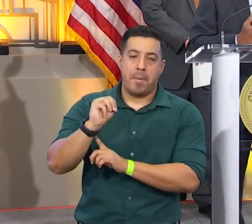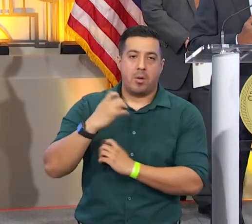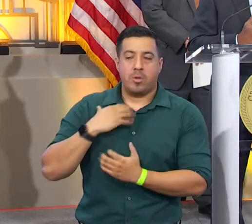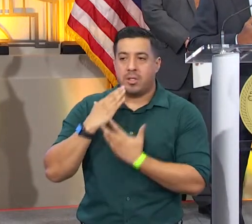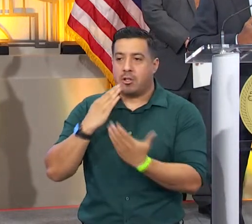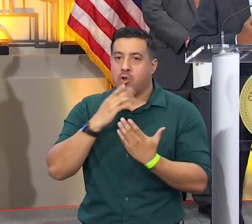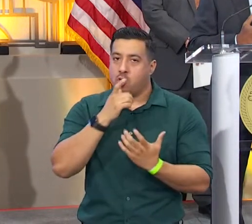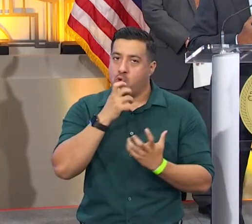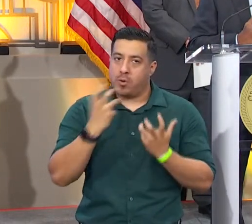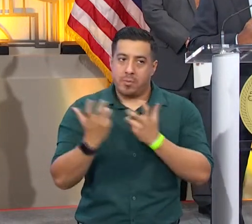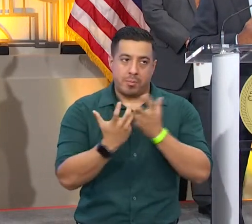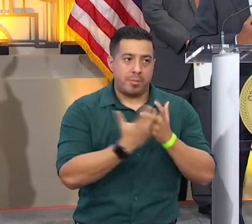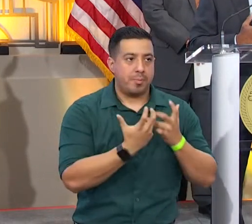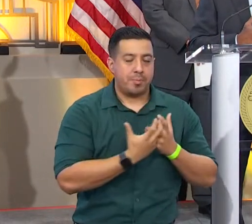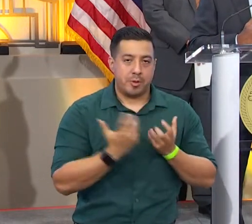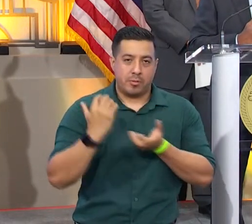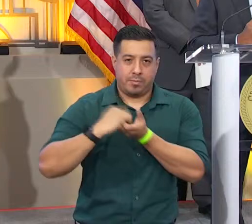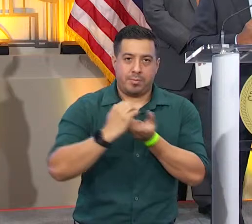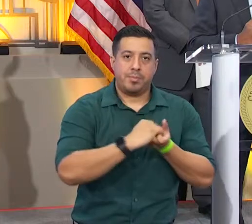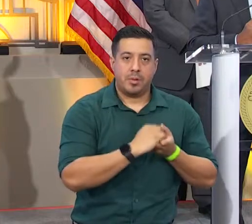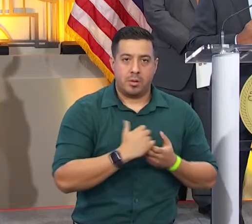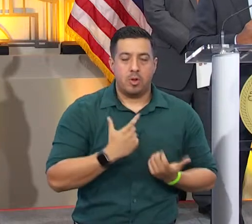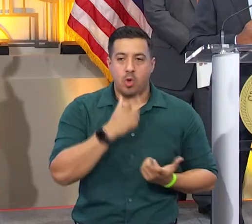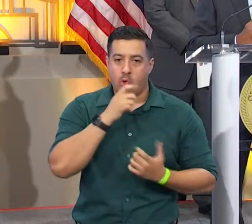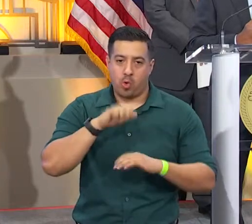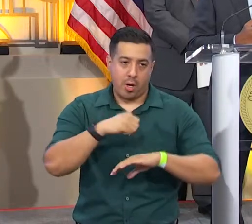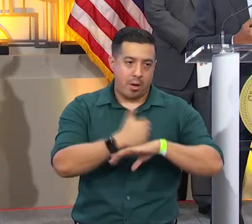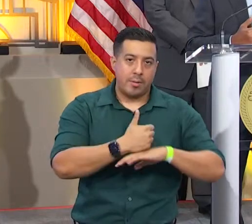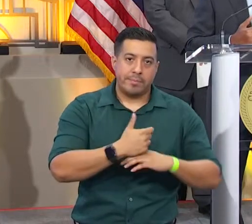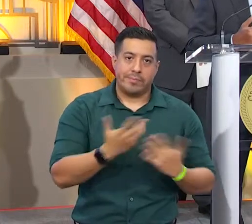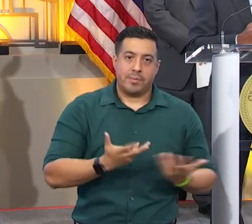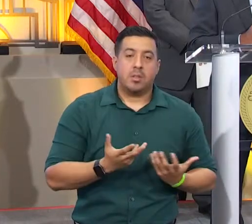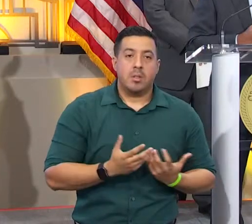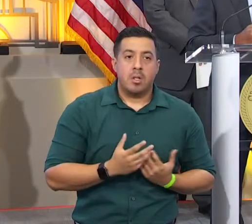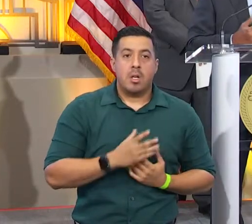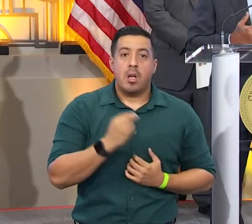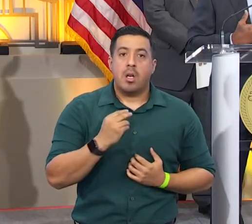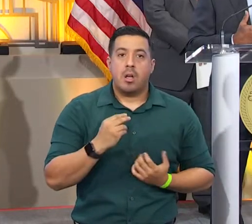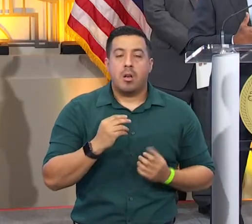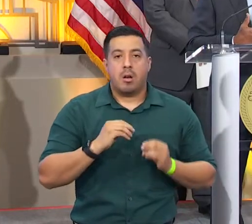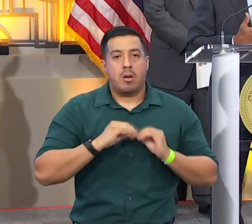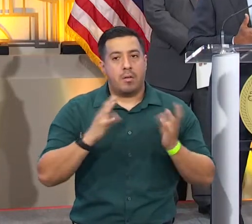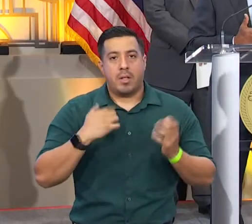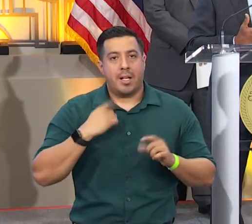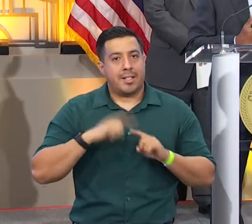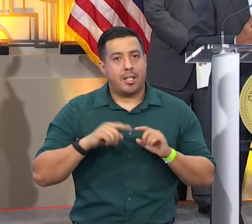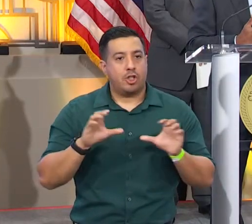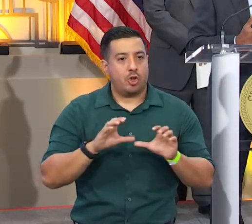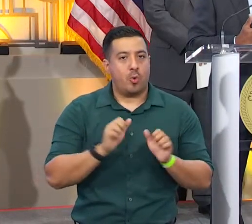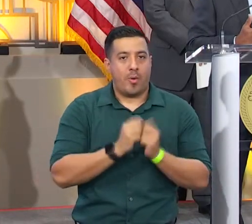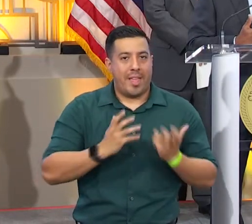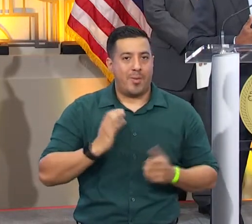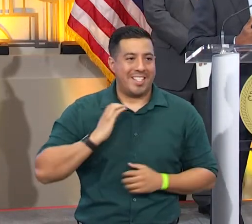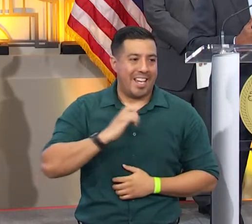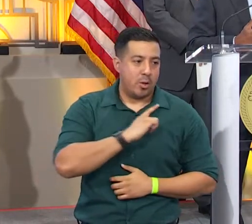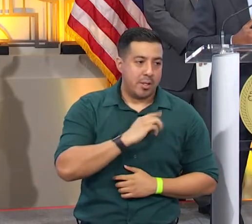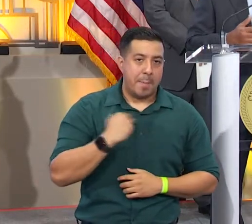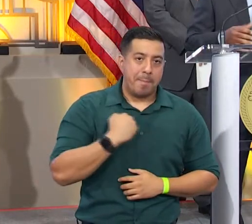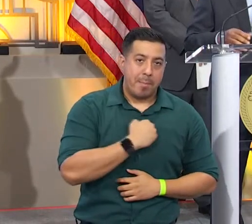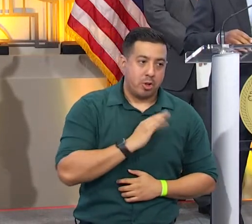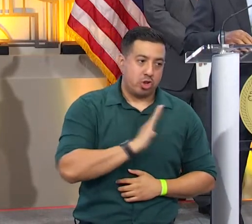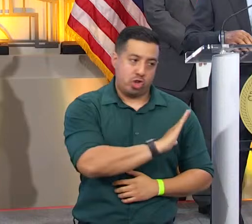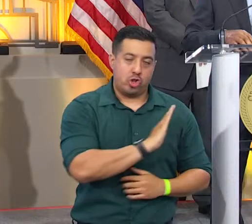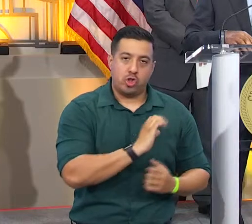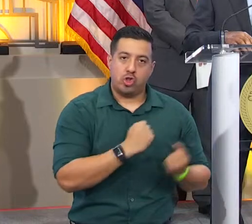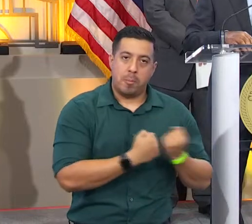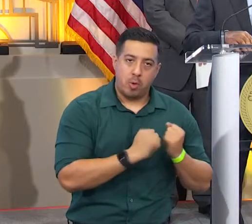those affiliated with what's taking place there. And of course, I can't do anything without the council members and their